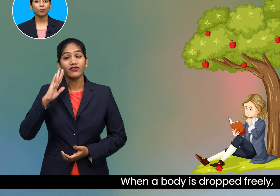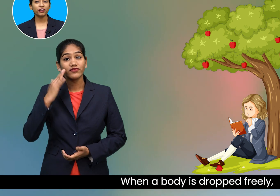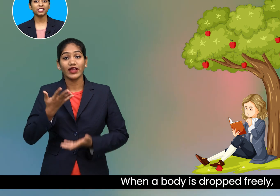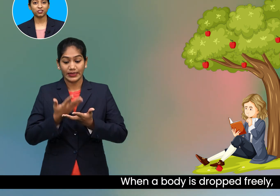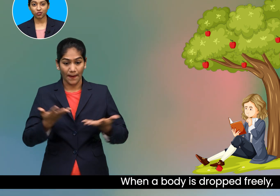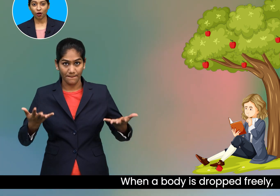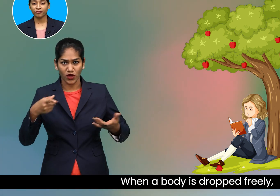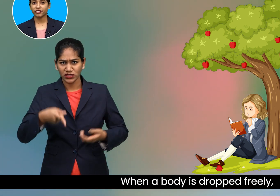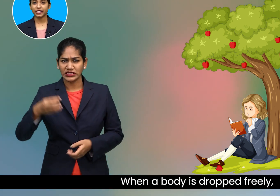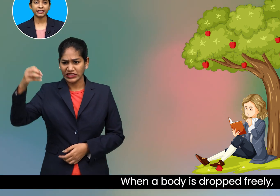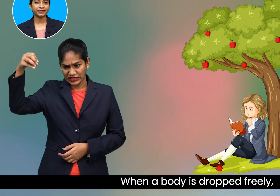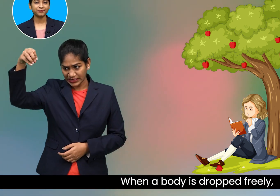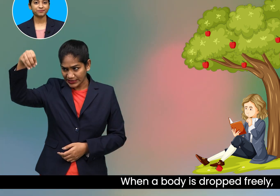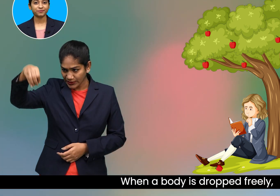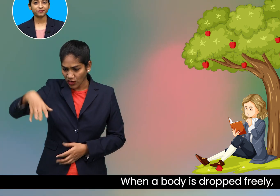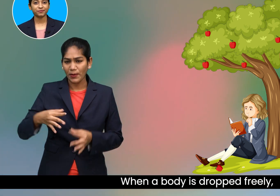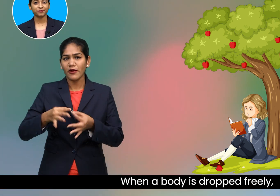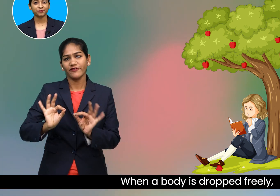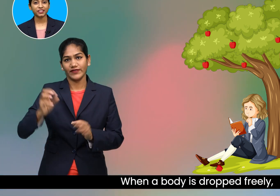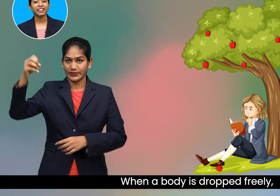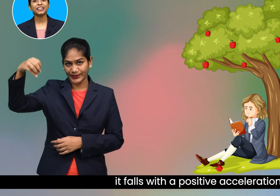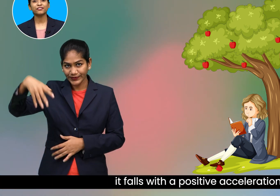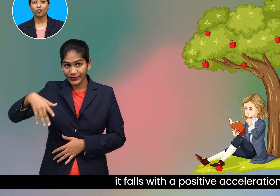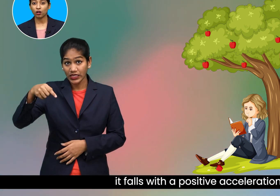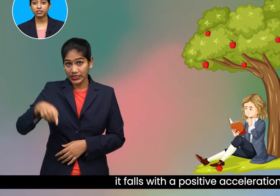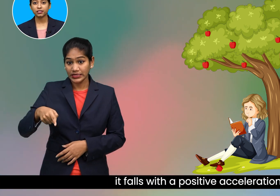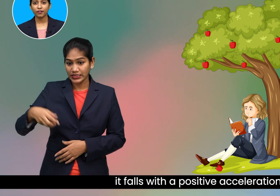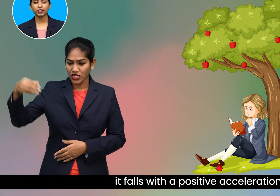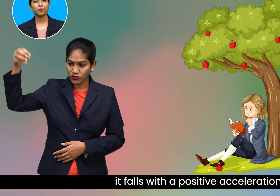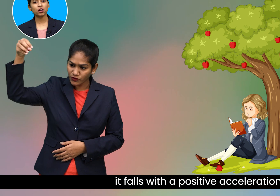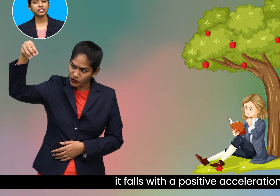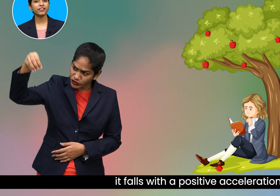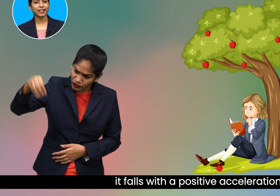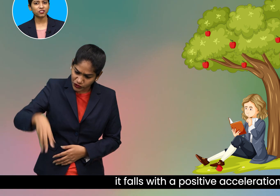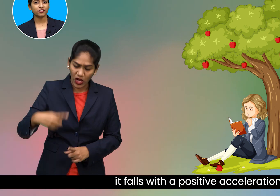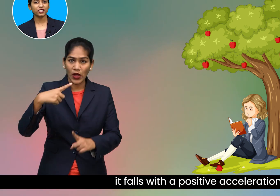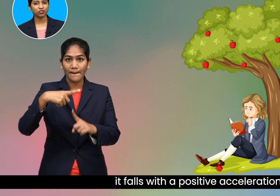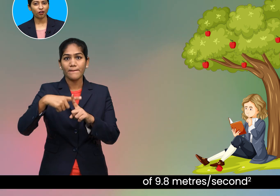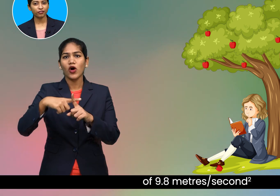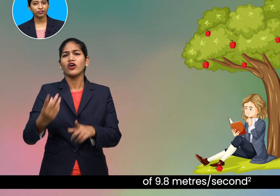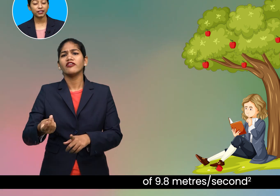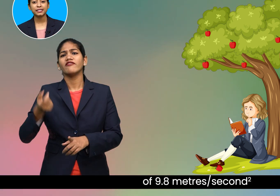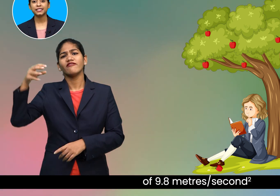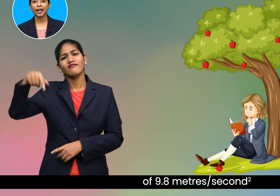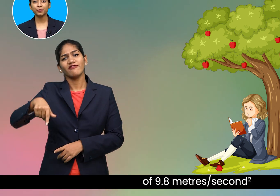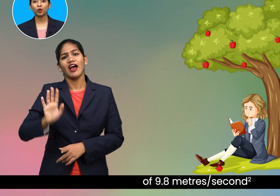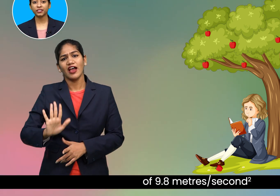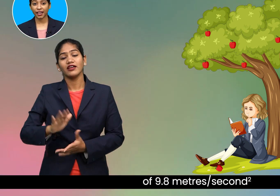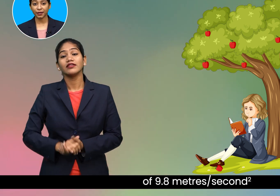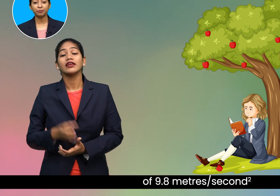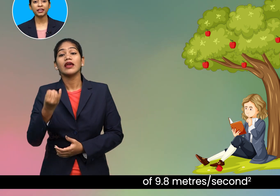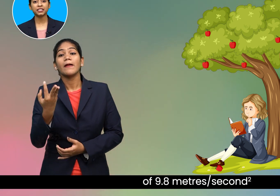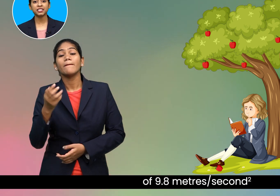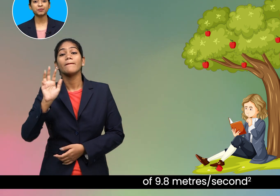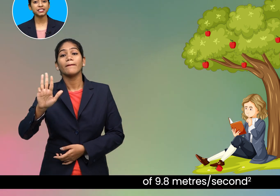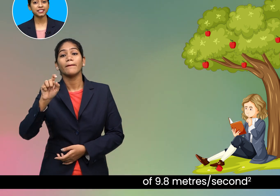When a body is dropped freely, it falls with a positive acceleration of